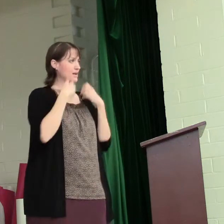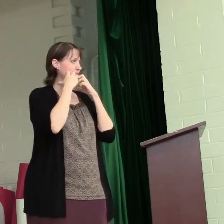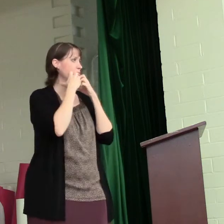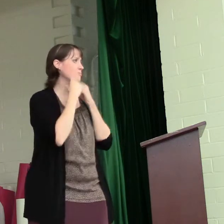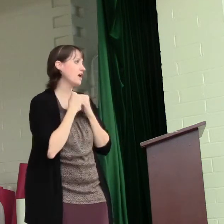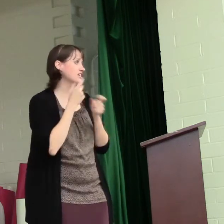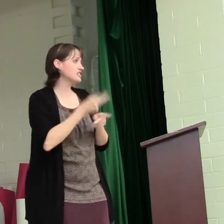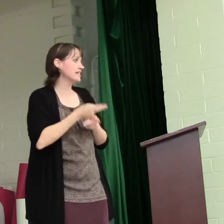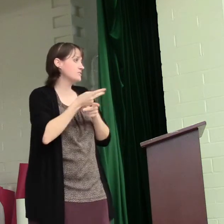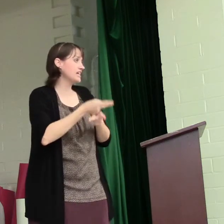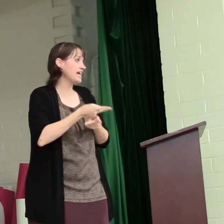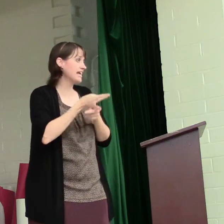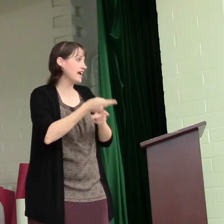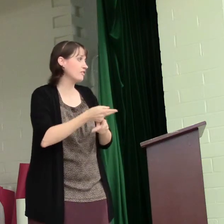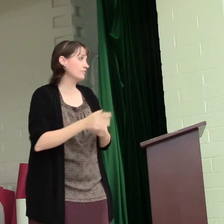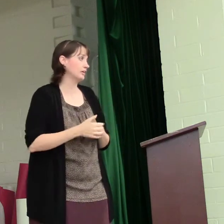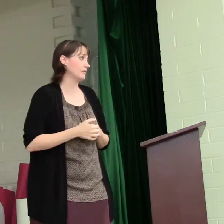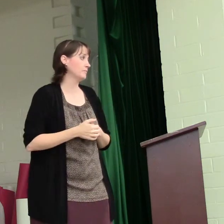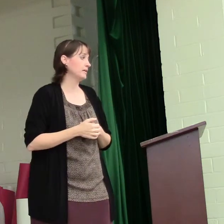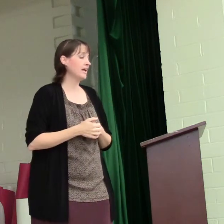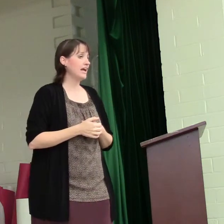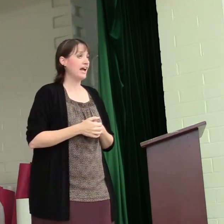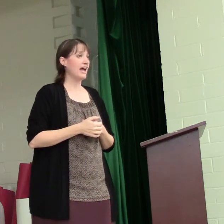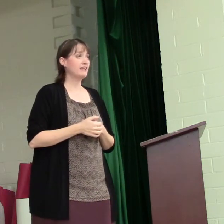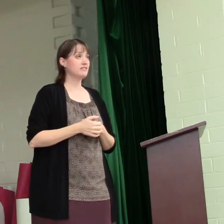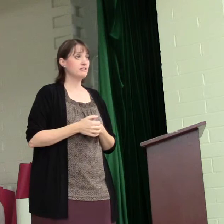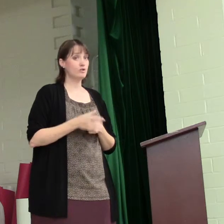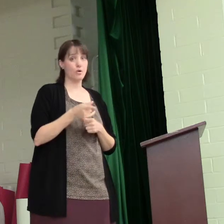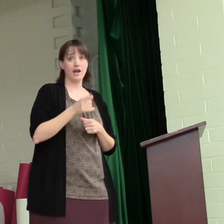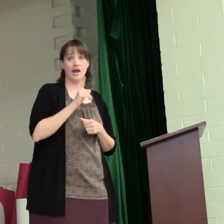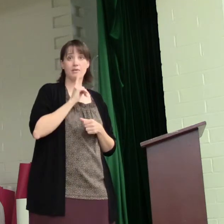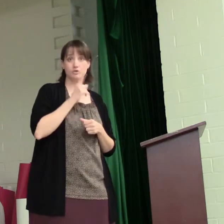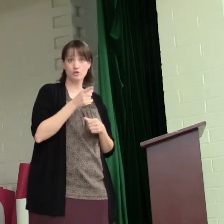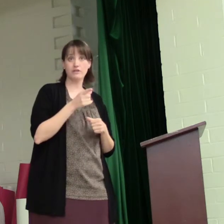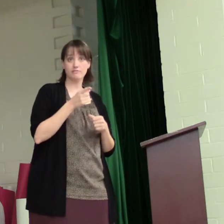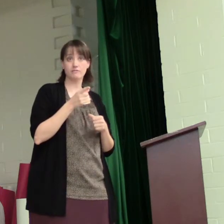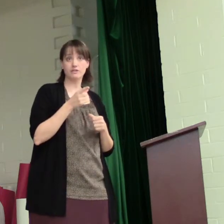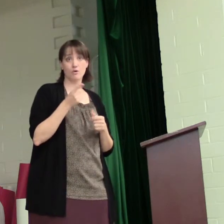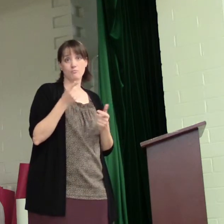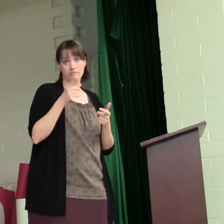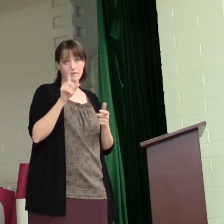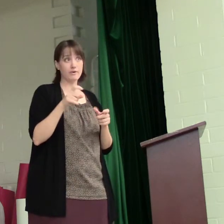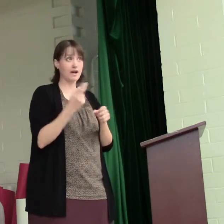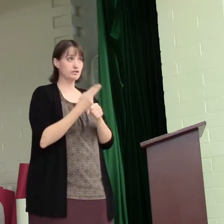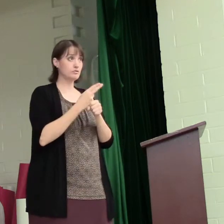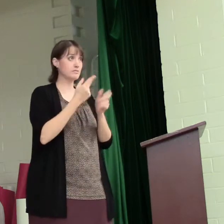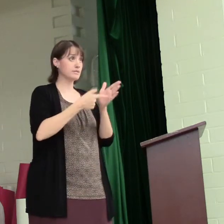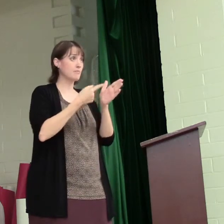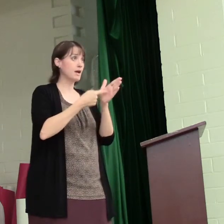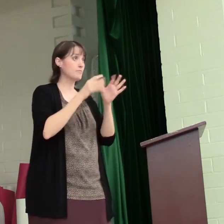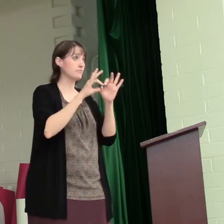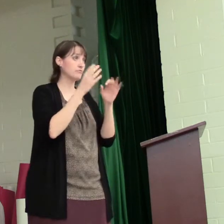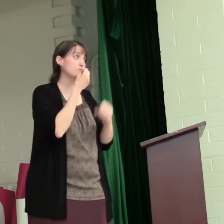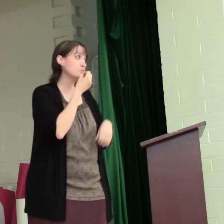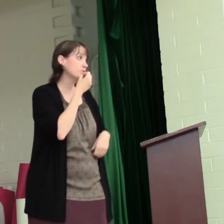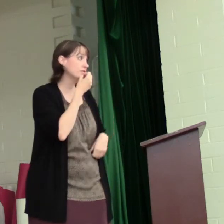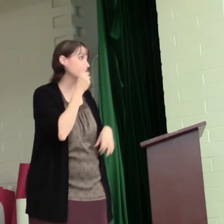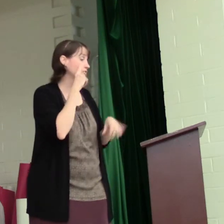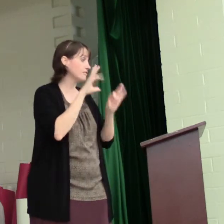They were precious, and they would take care of them. And, you know, and I'm sure that, you know, they would have to use them sometimes for food and for their